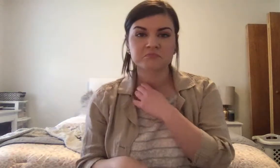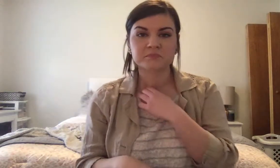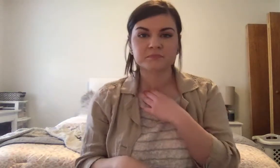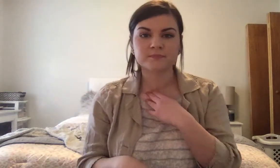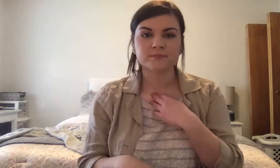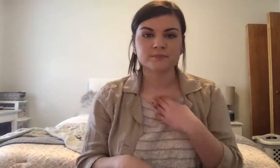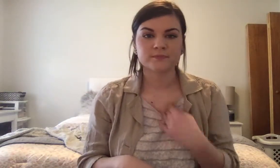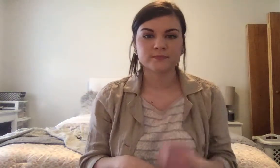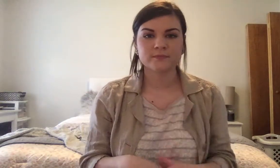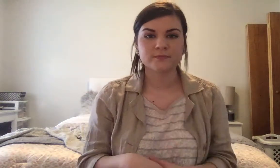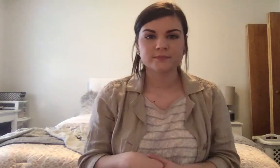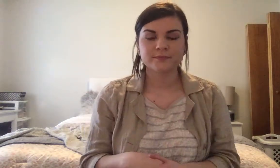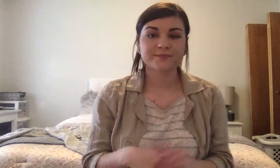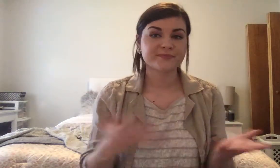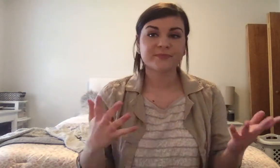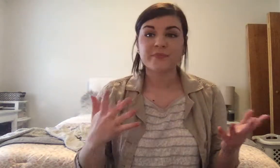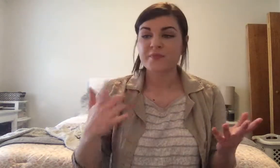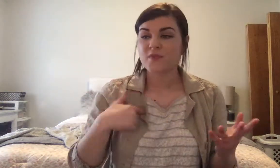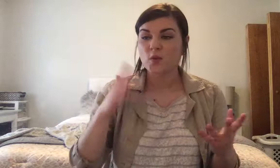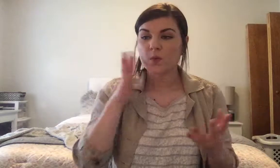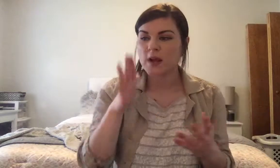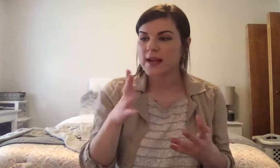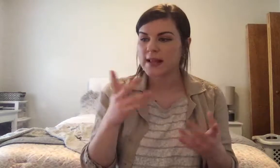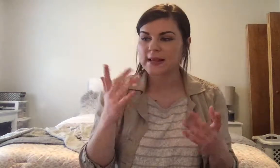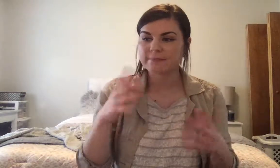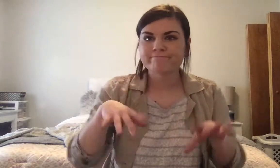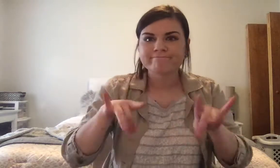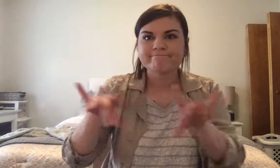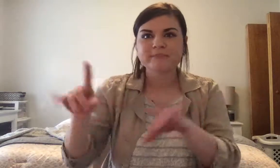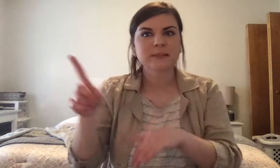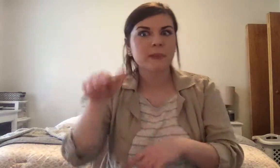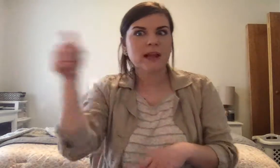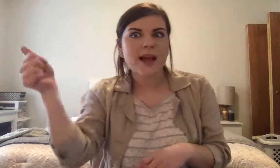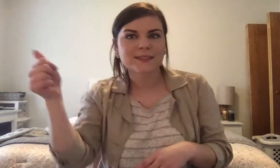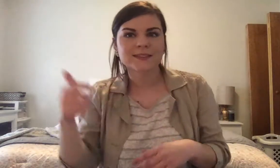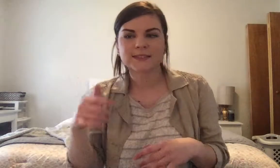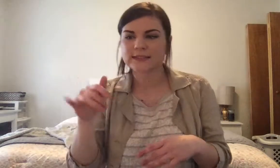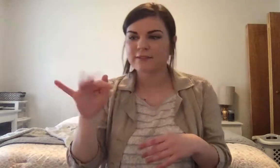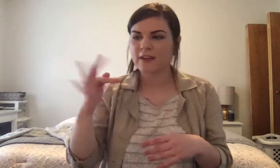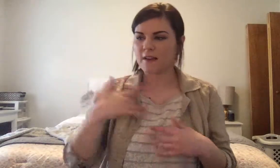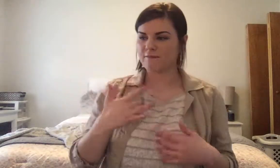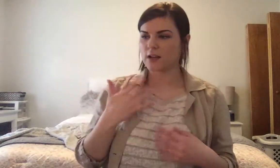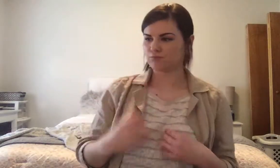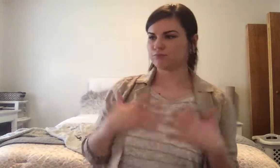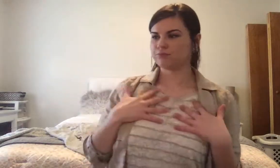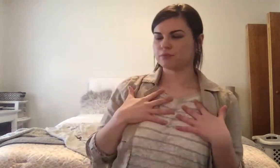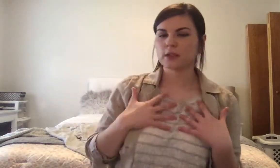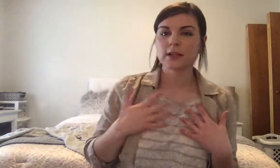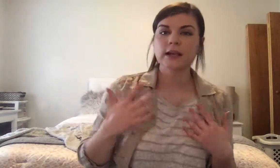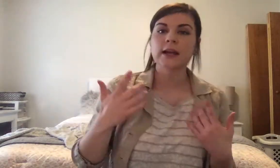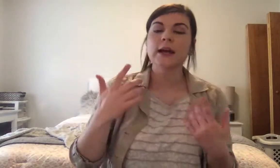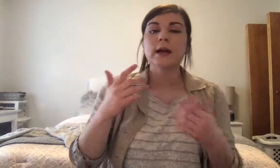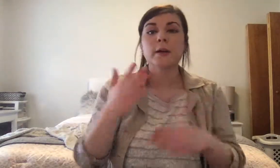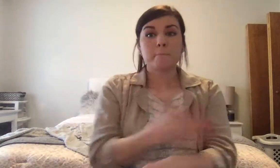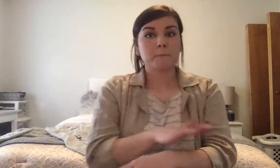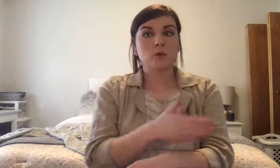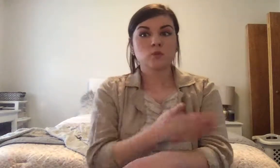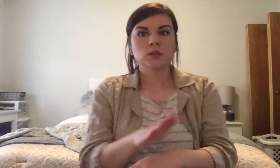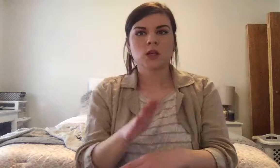I'll tackle something else as soon as it comes to me, and music plays a big part of my creative process. Often I listen